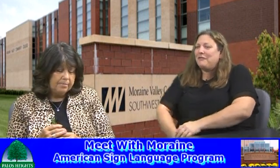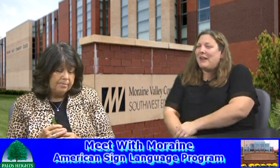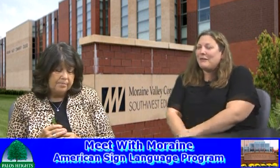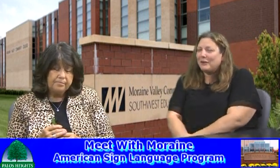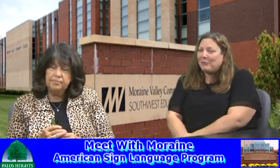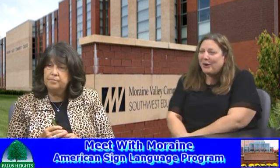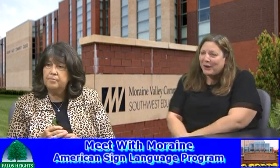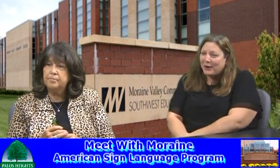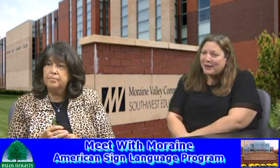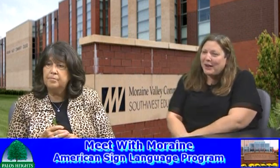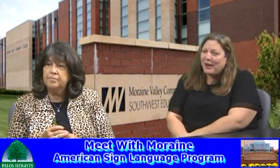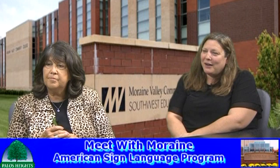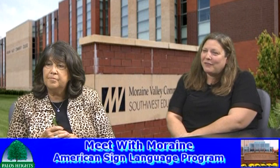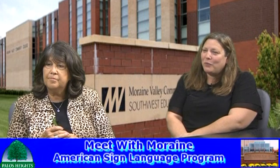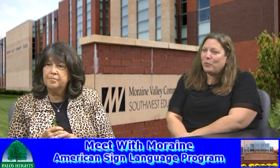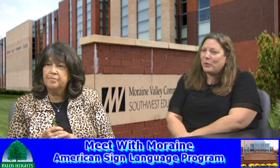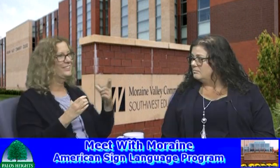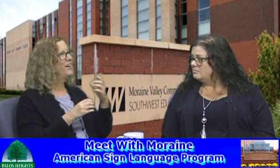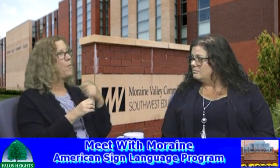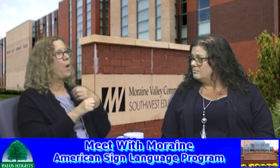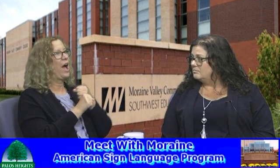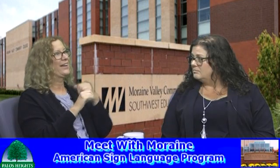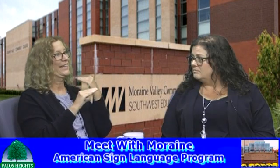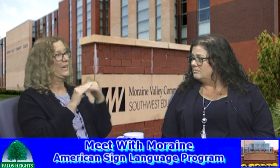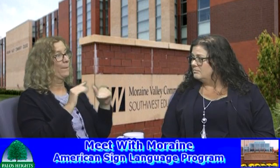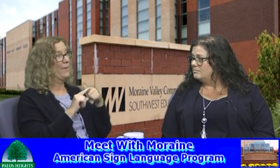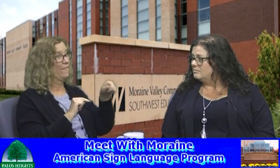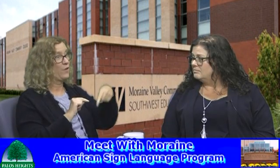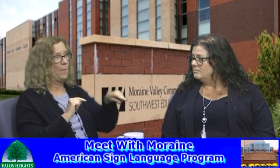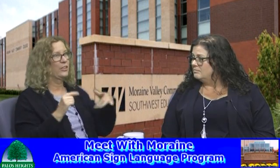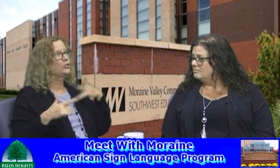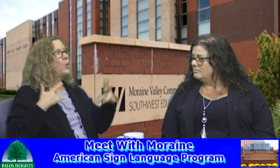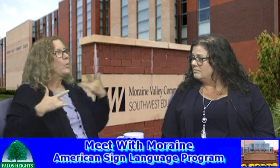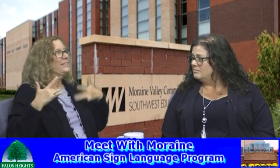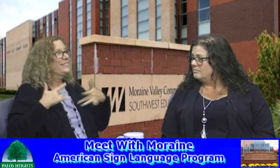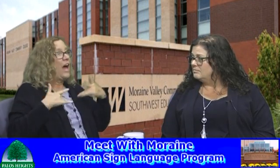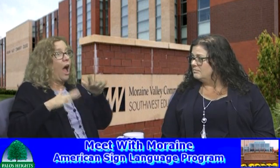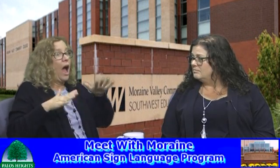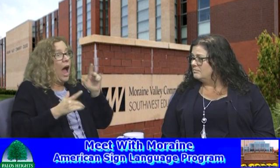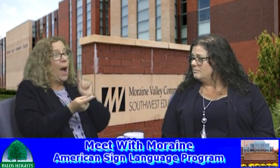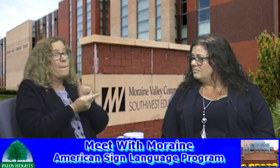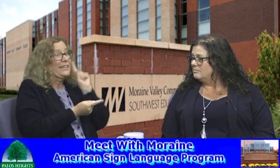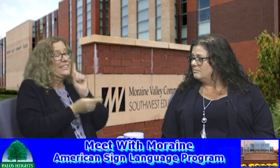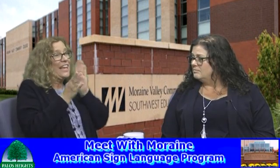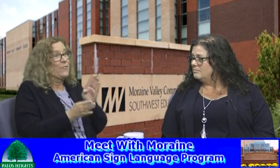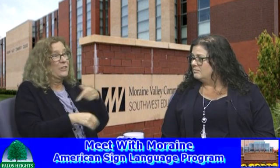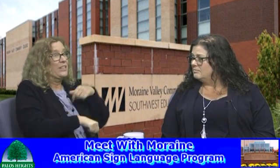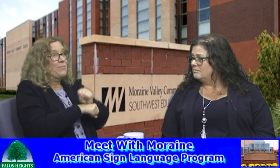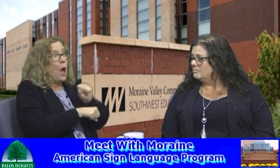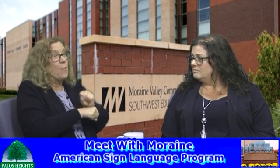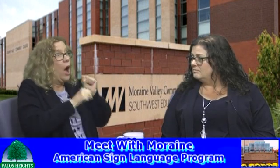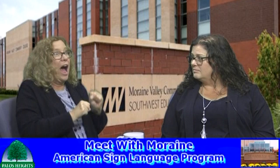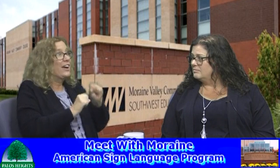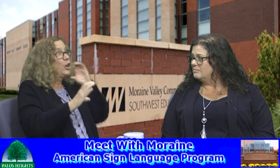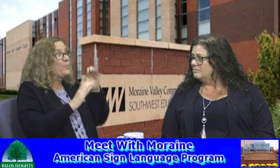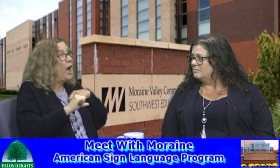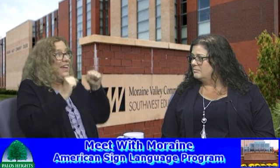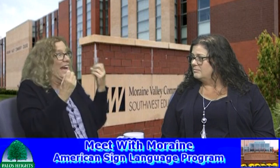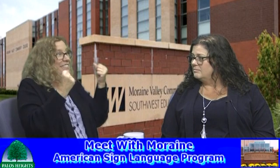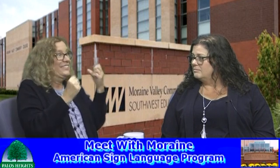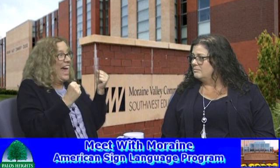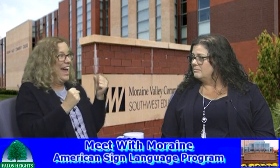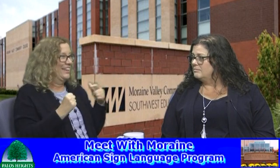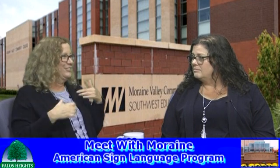and my favorite part of when our students take our classes is when I get emails from them that they're so excited, they were able to